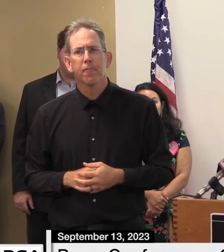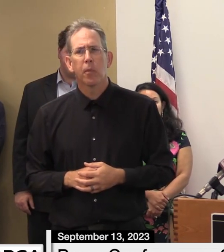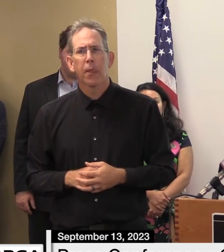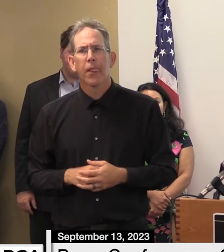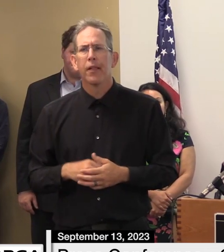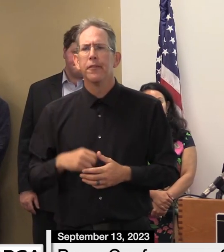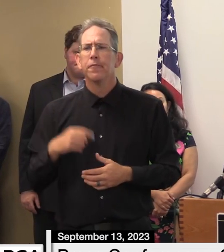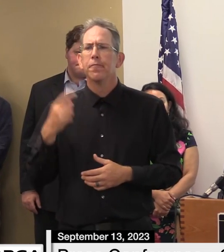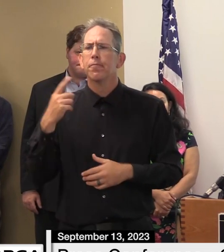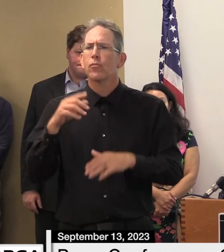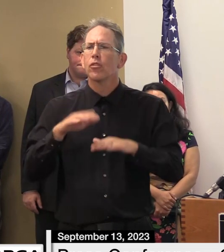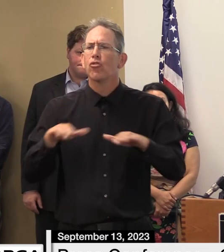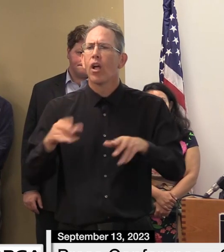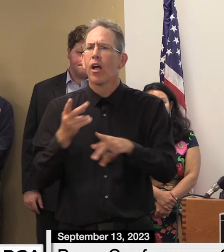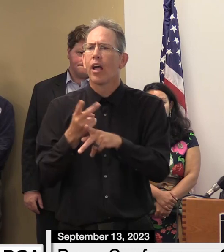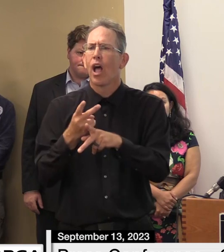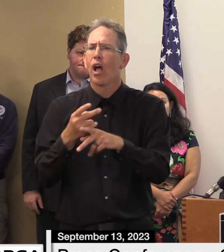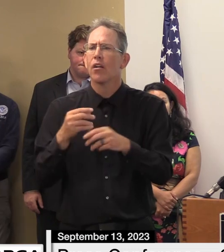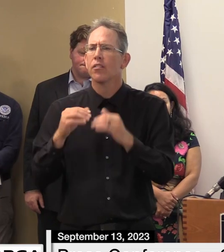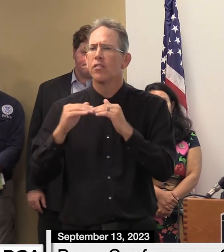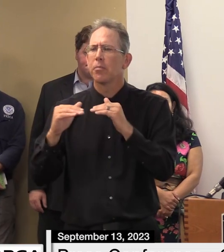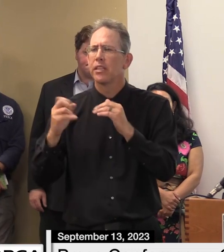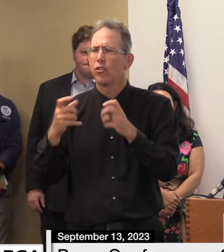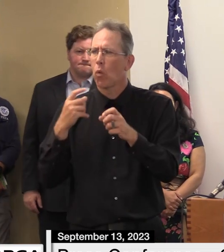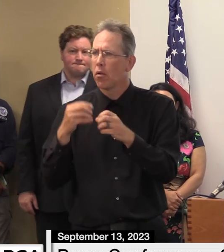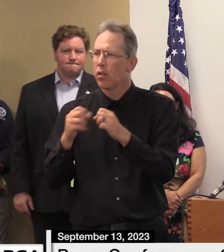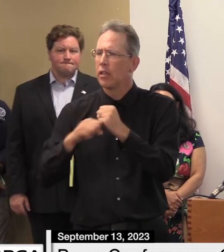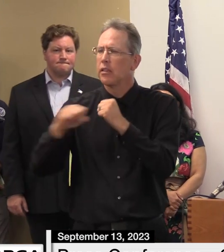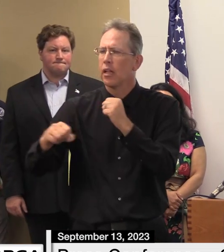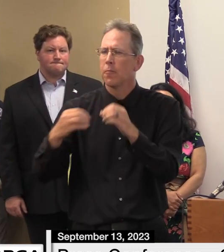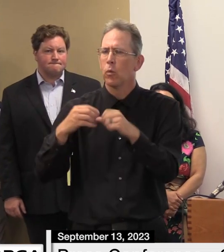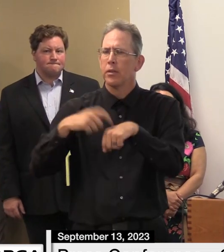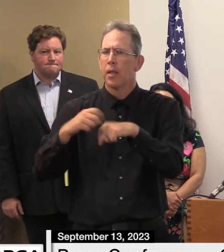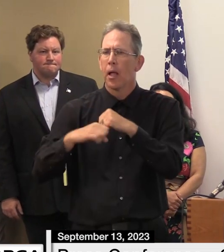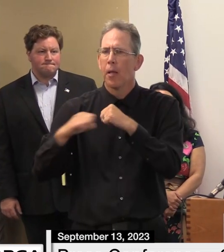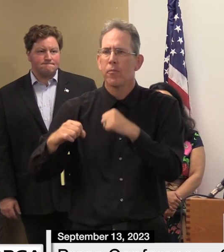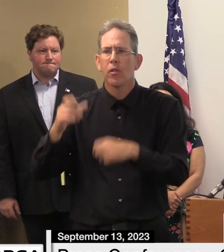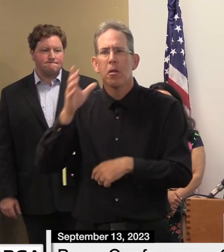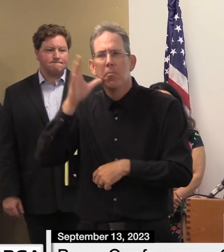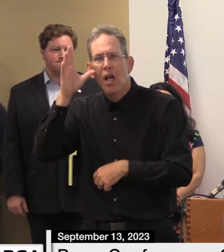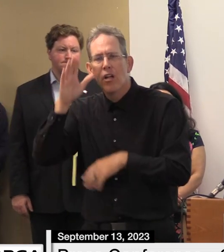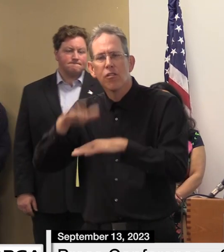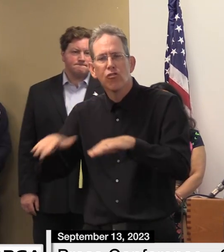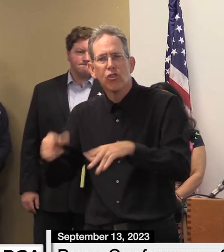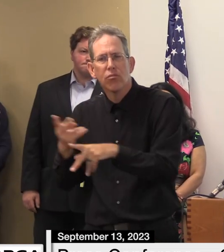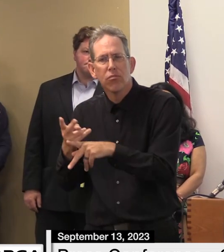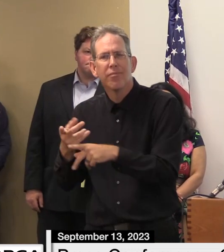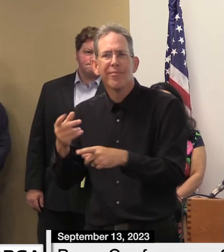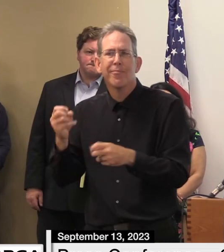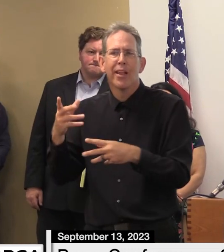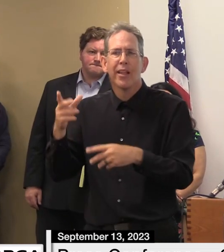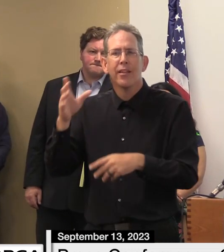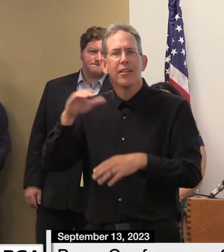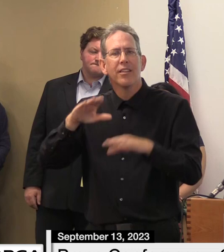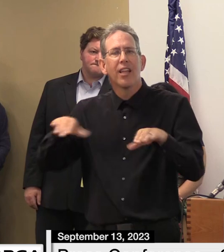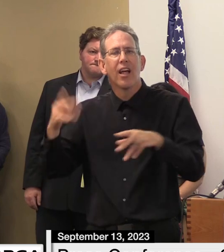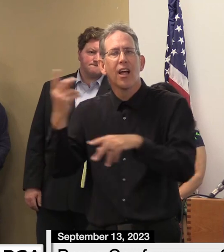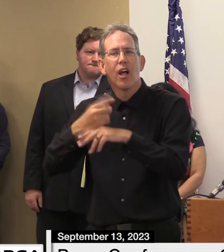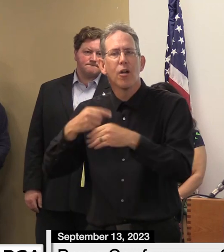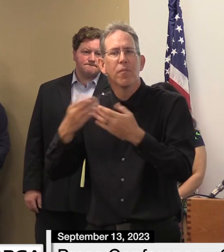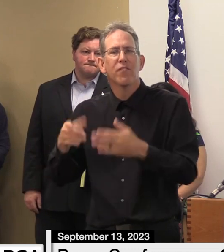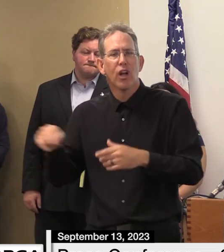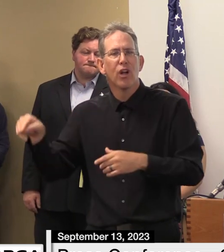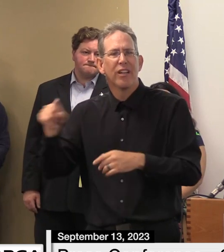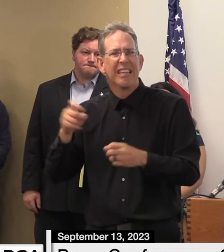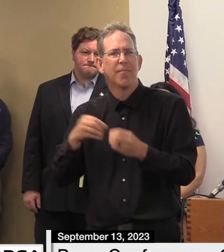which throughout COVID helped millions of parents and their children, along with hundreds of thousands of providers. I guess in the past few years, how has